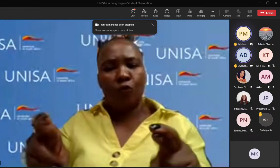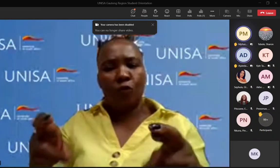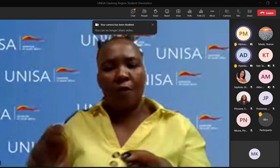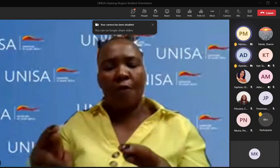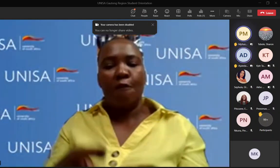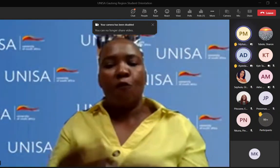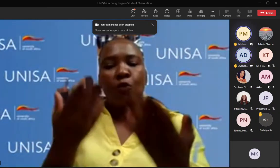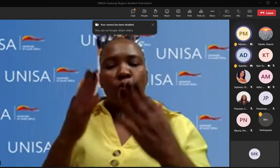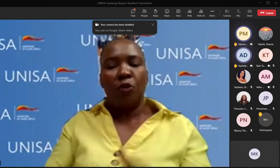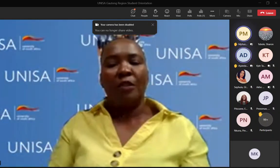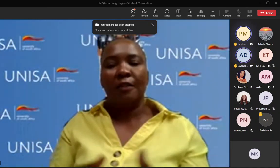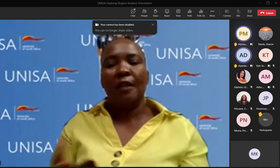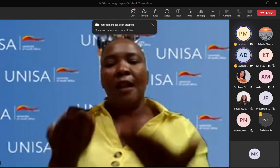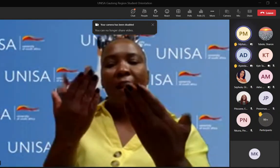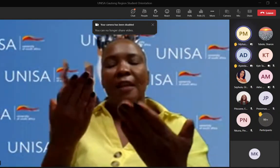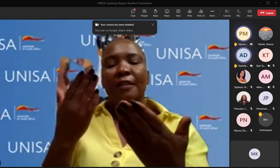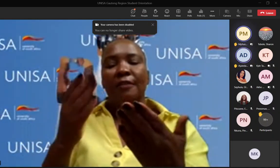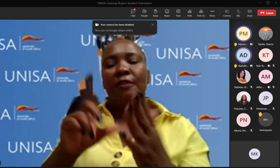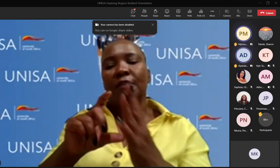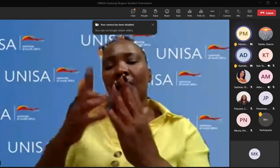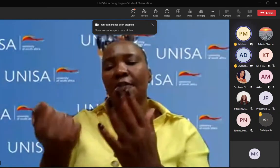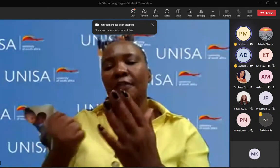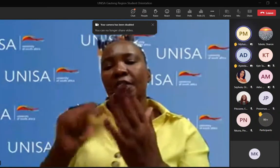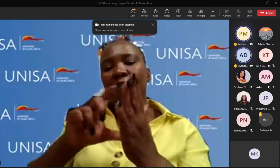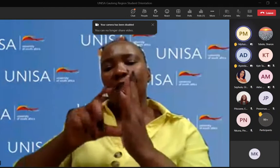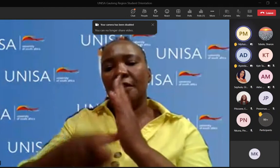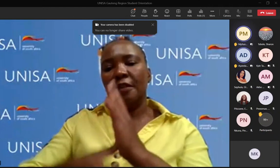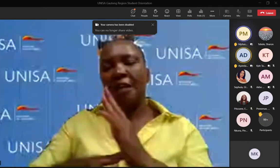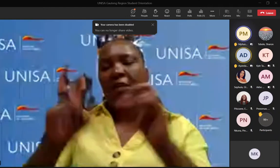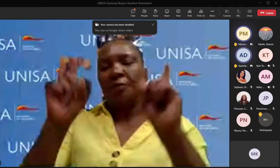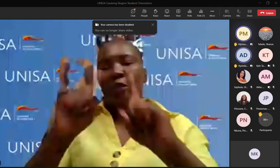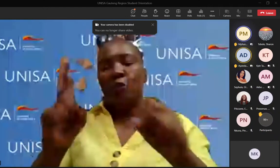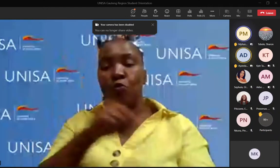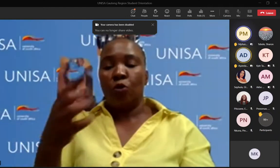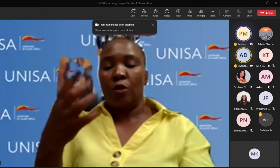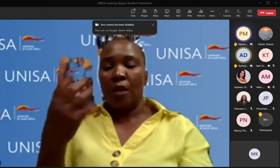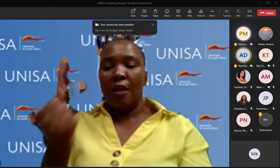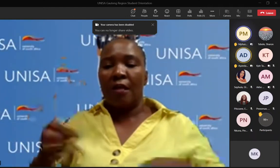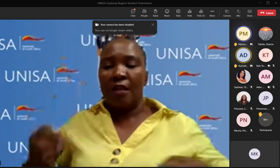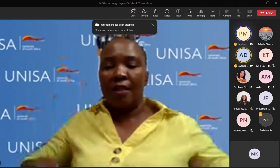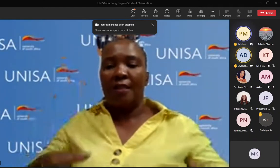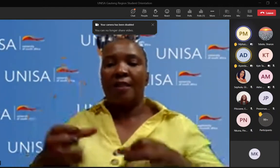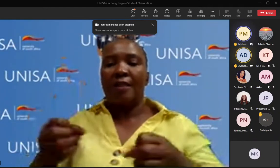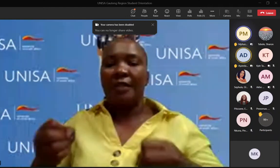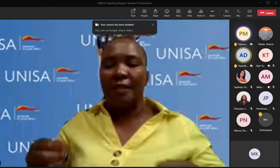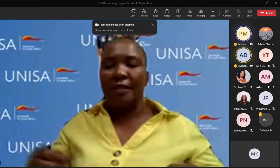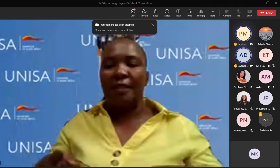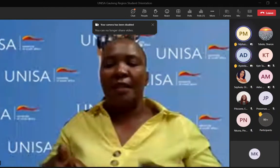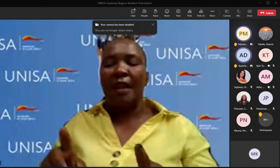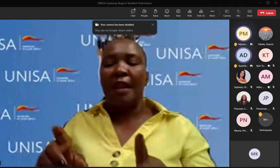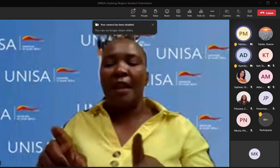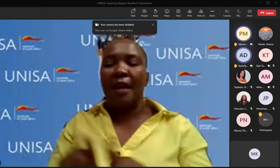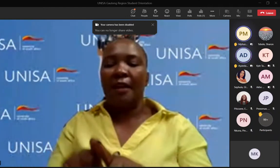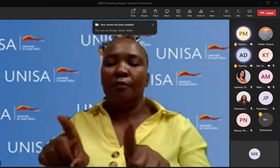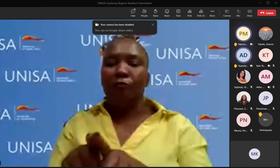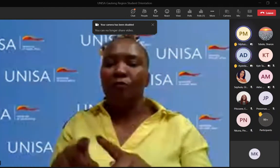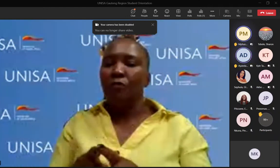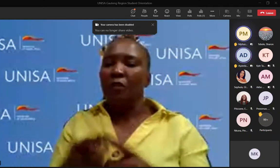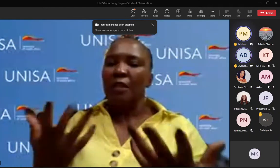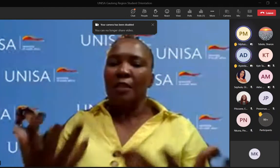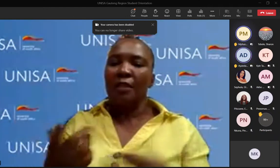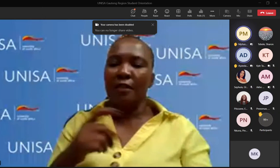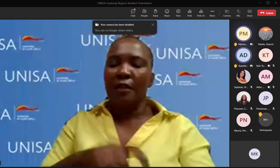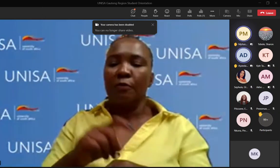disability particularly those who are using wheelchair in case of emergency thank you all right